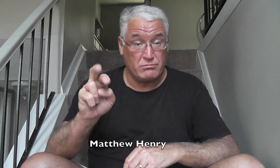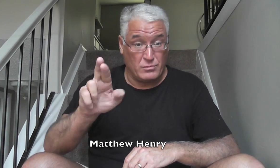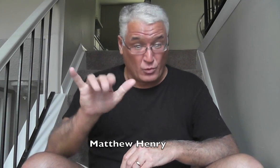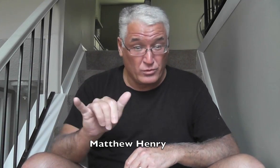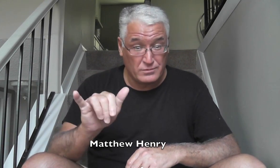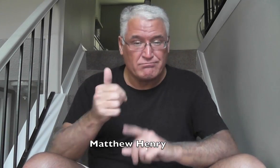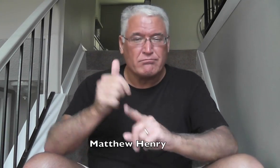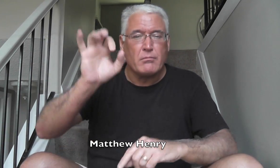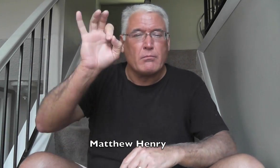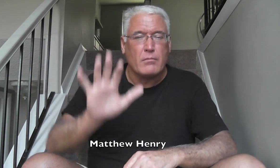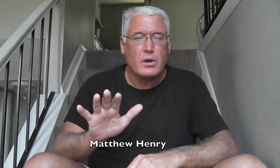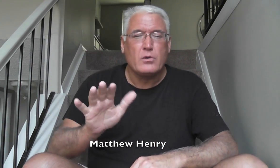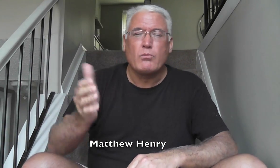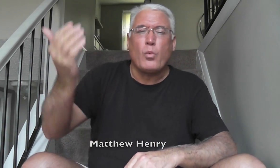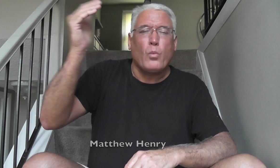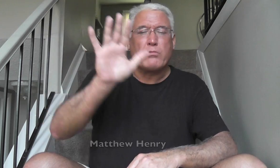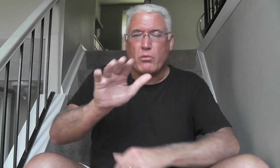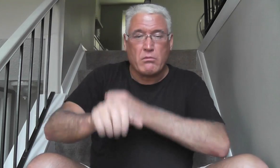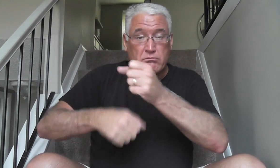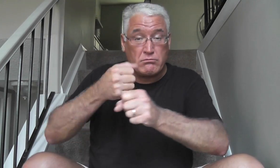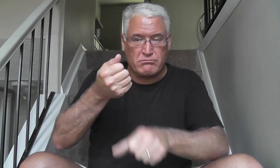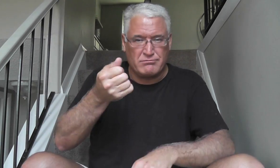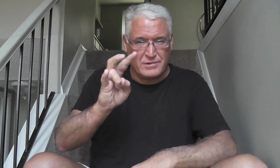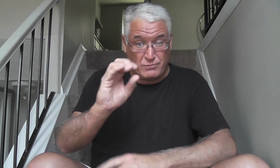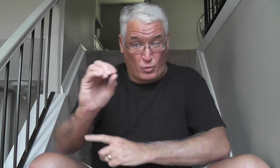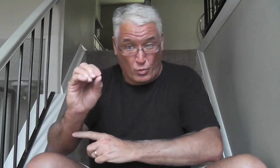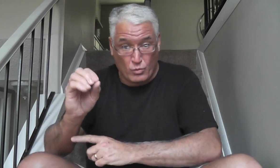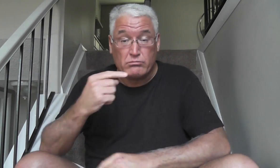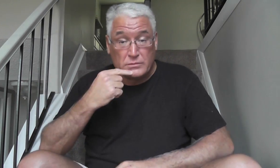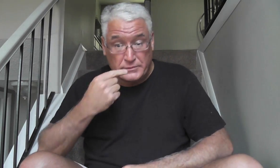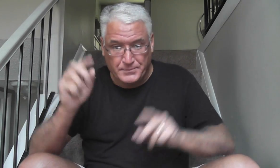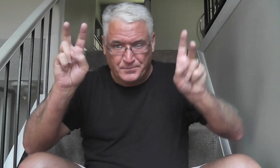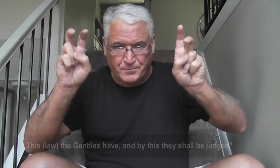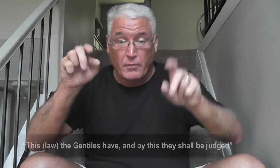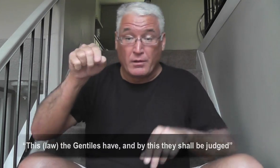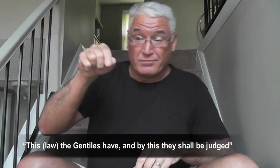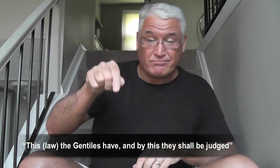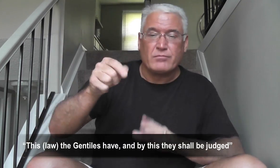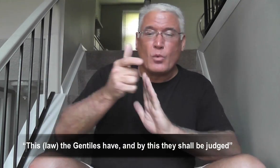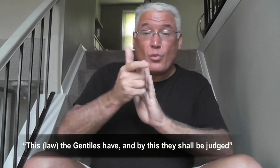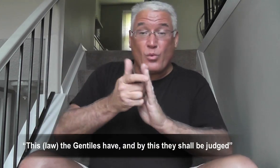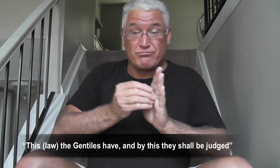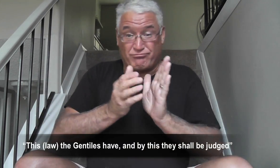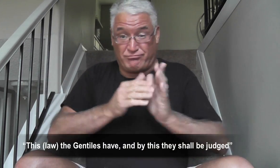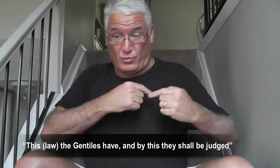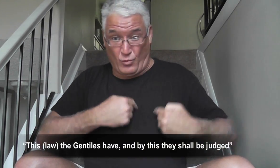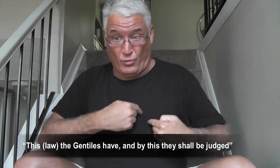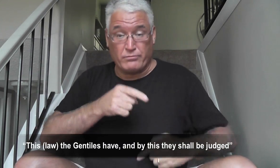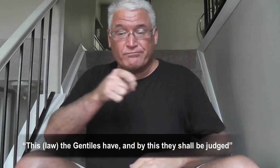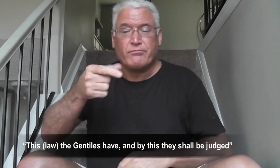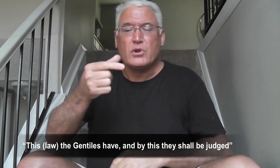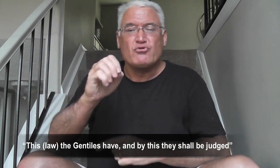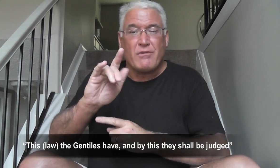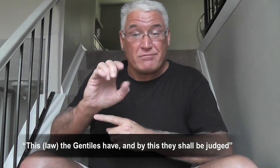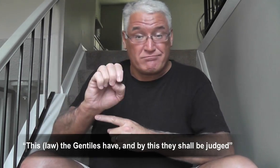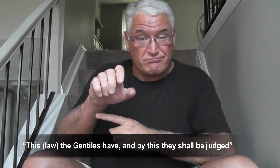Matthew Henry, he's a pastor from a long time ago, about the year 1700, and he said that the law